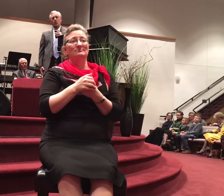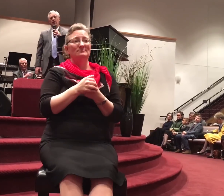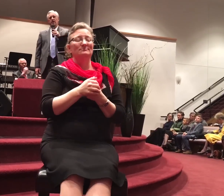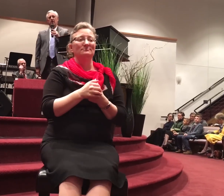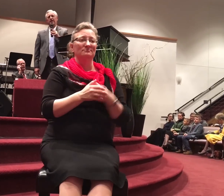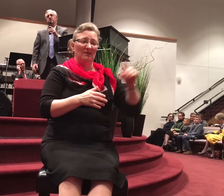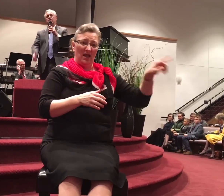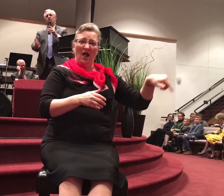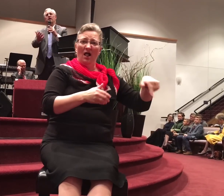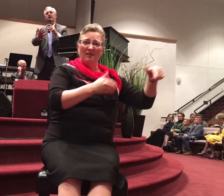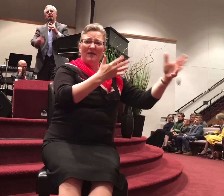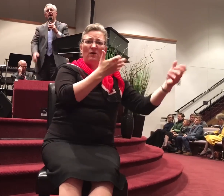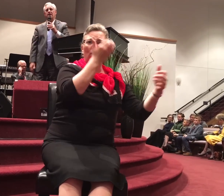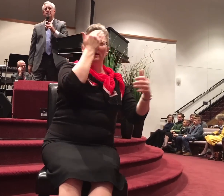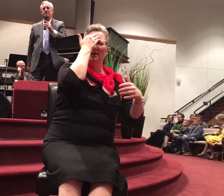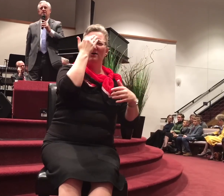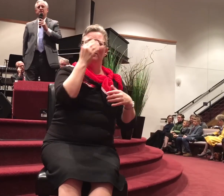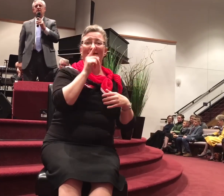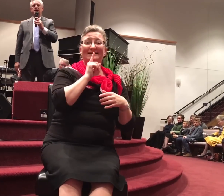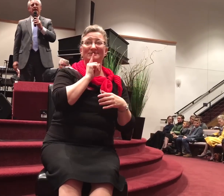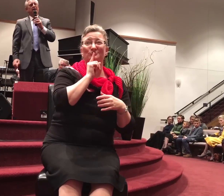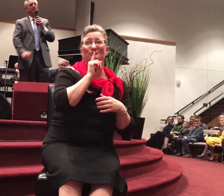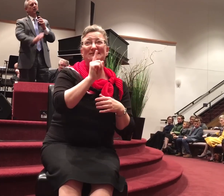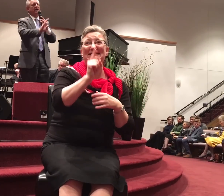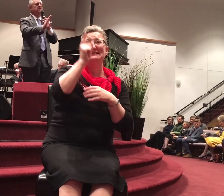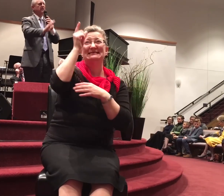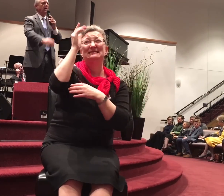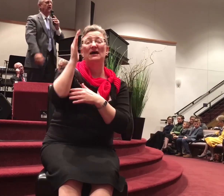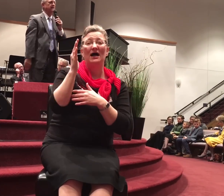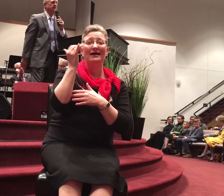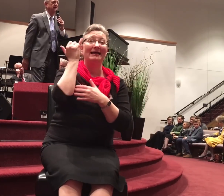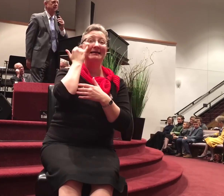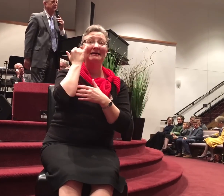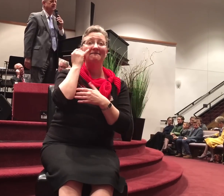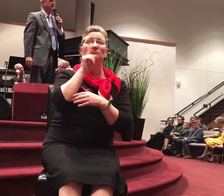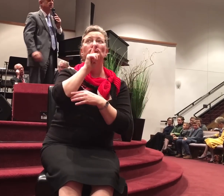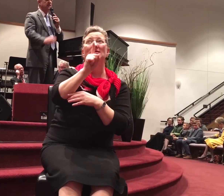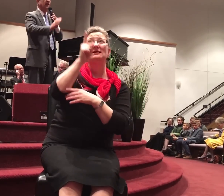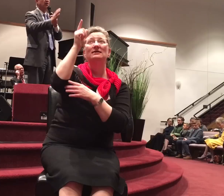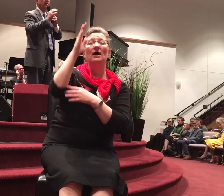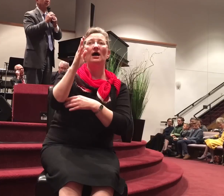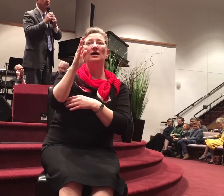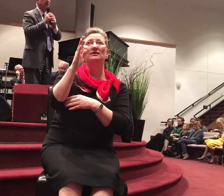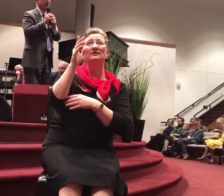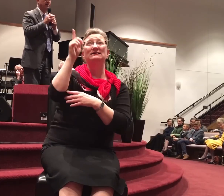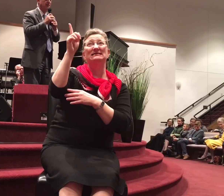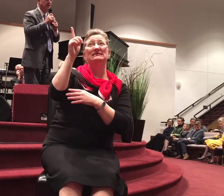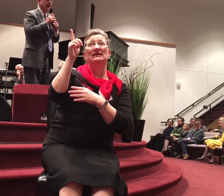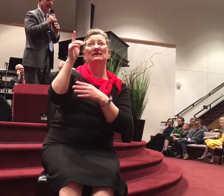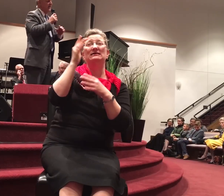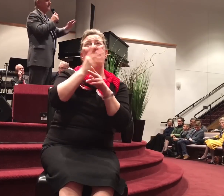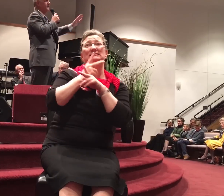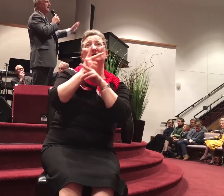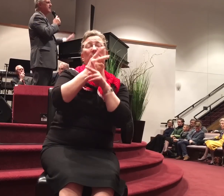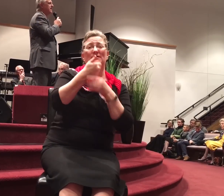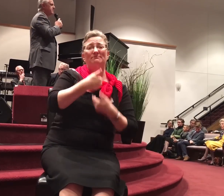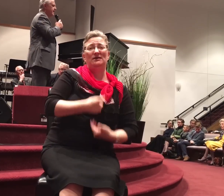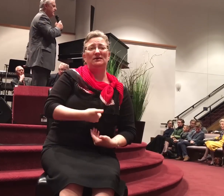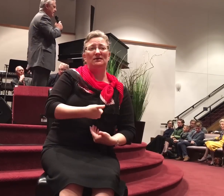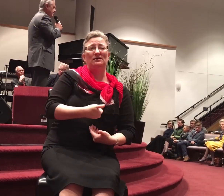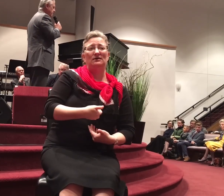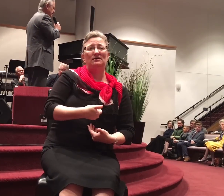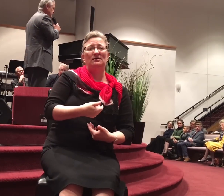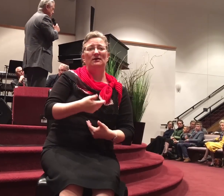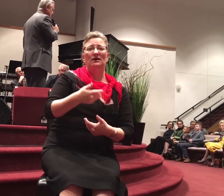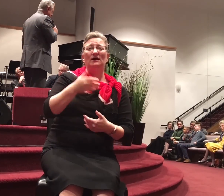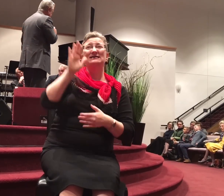And they want to know, is there really a God? And if there is a God, does he care about me? And even if he does